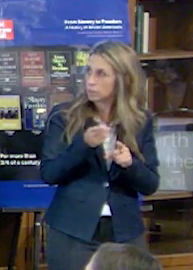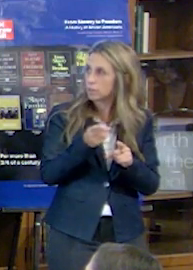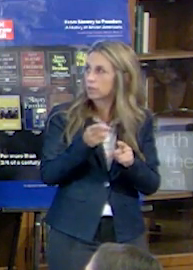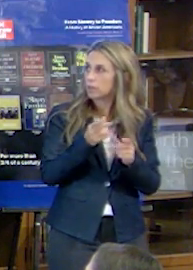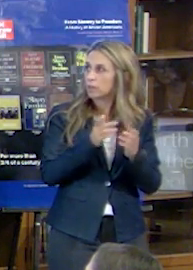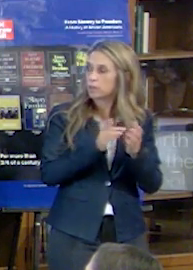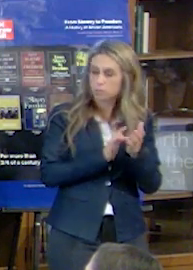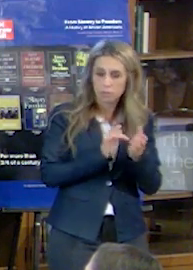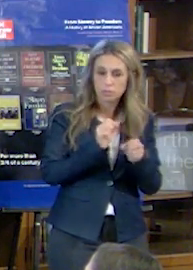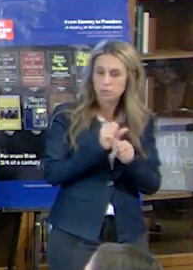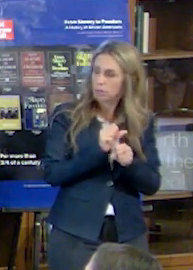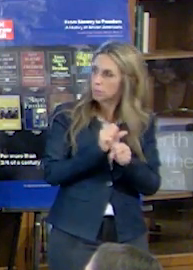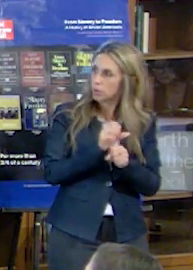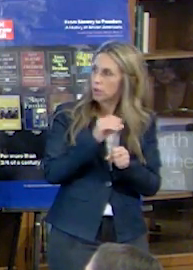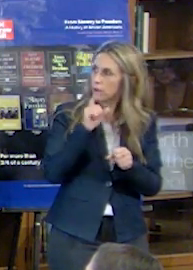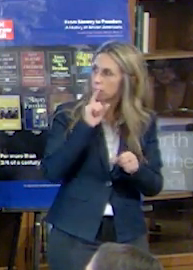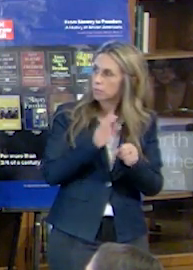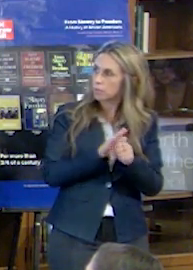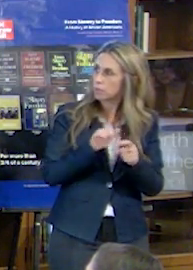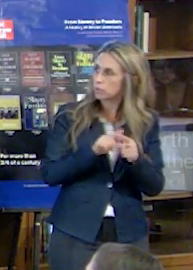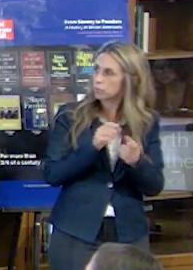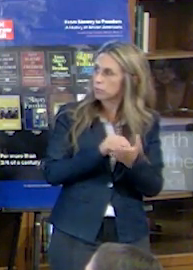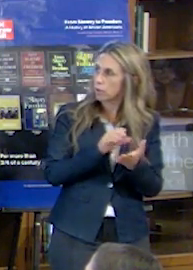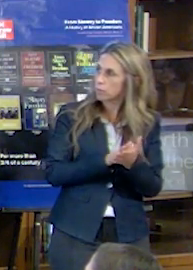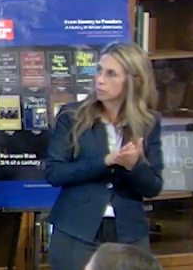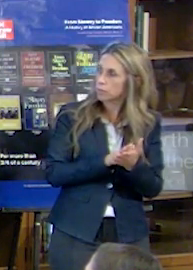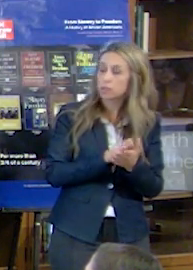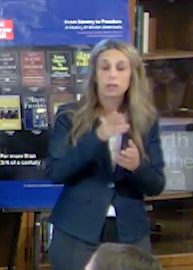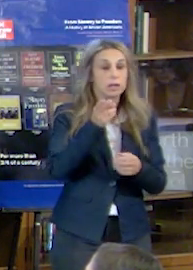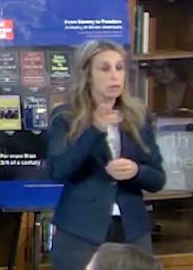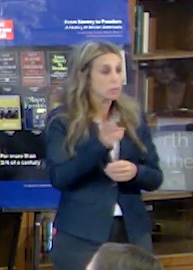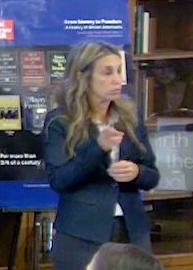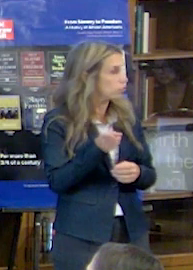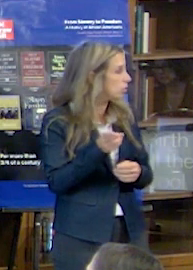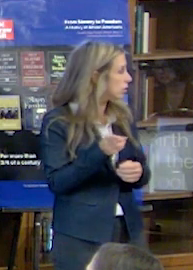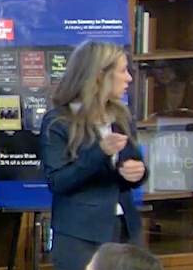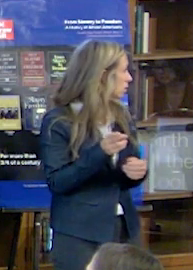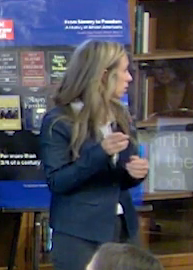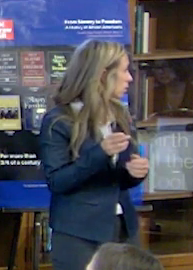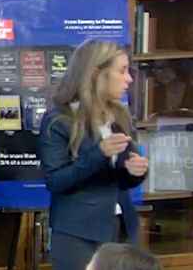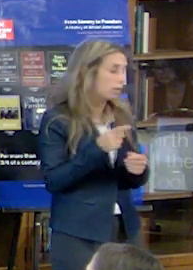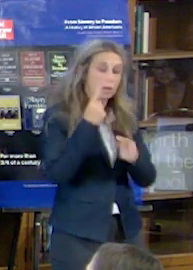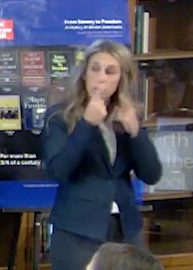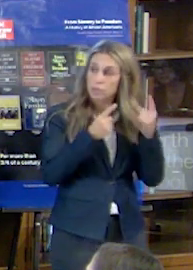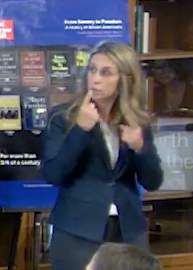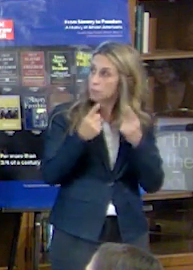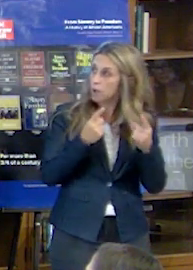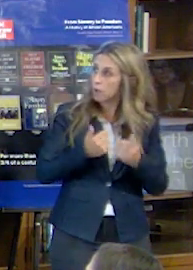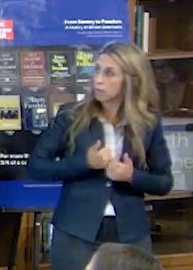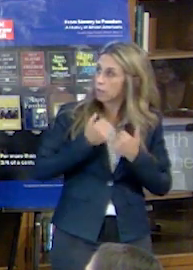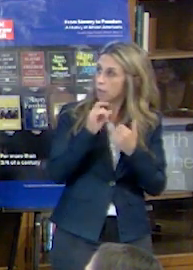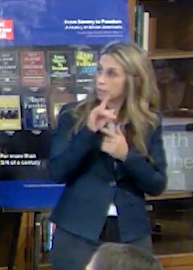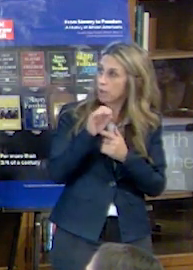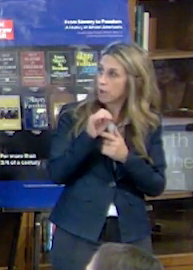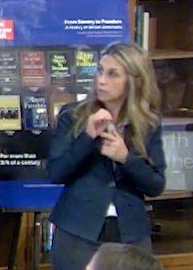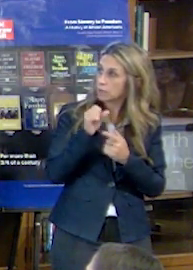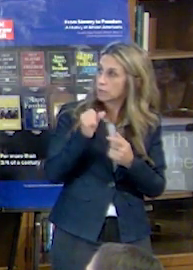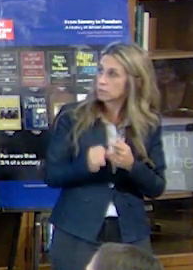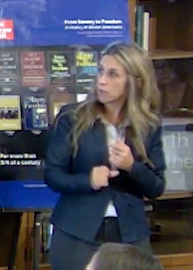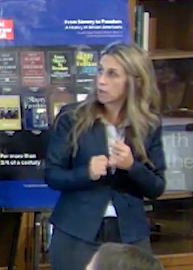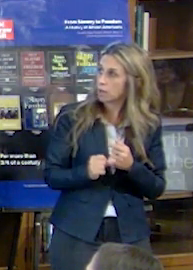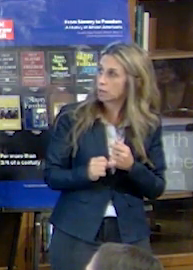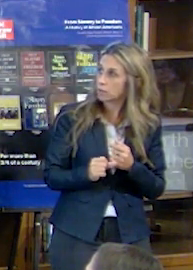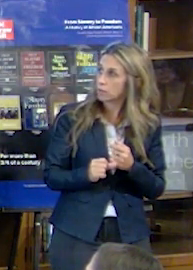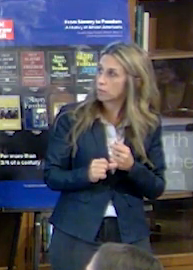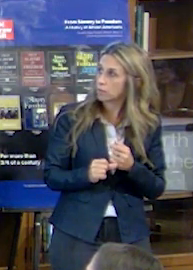medicine labor and were committed to documenting that history and we think about black scholars in the gy CL South they were task was not